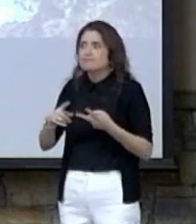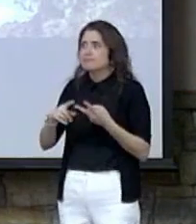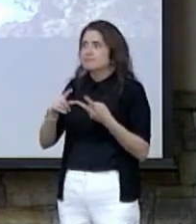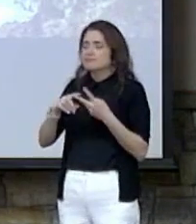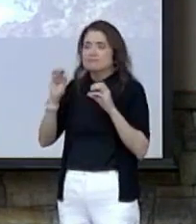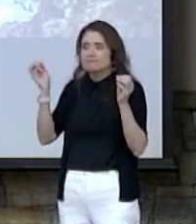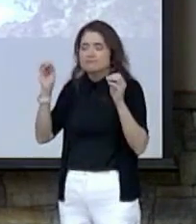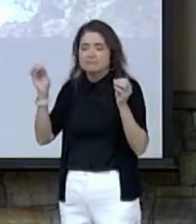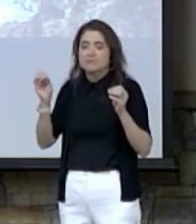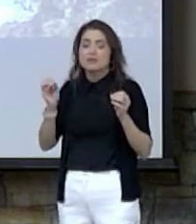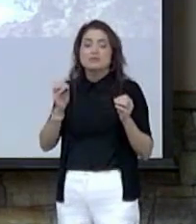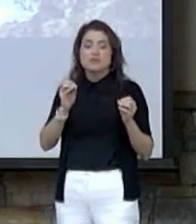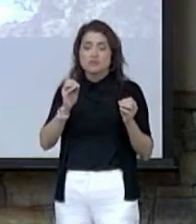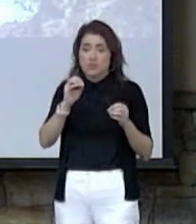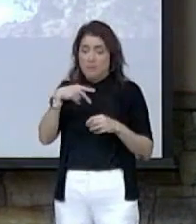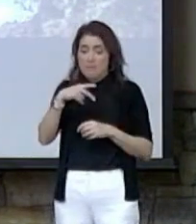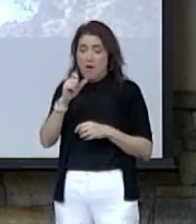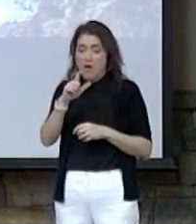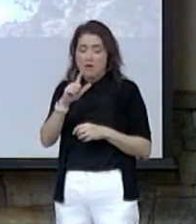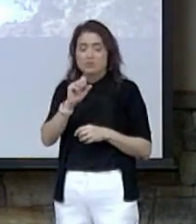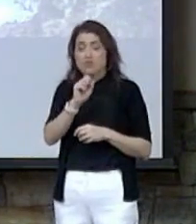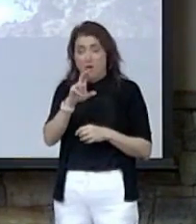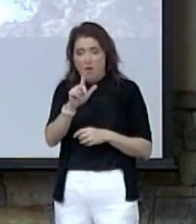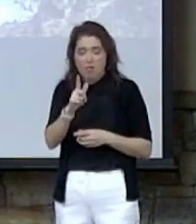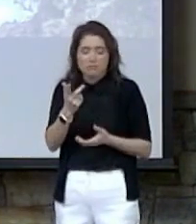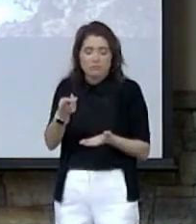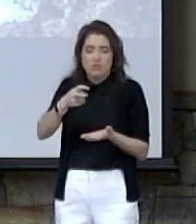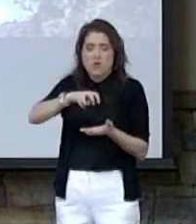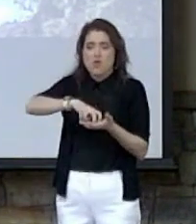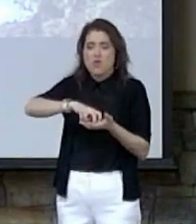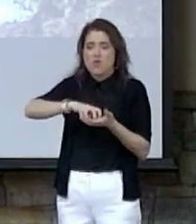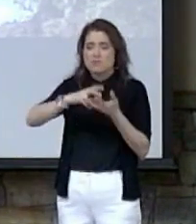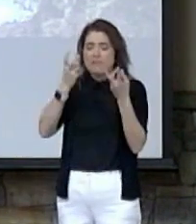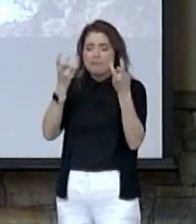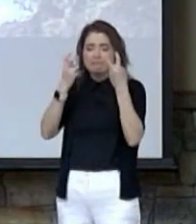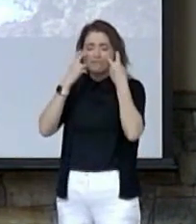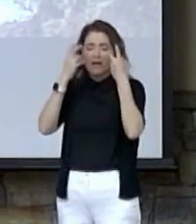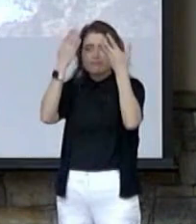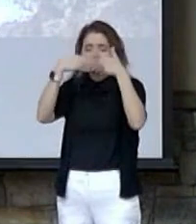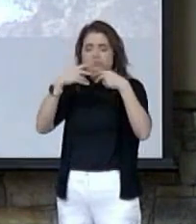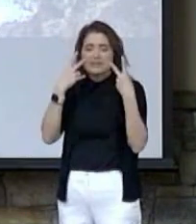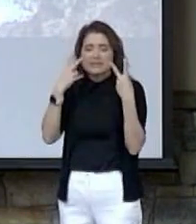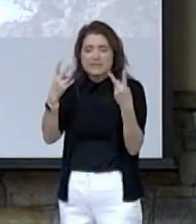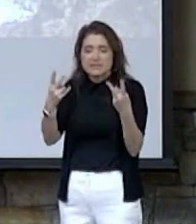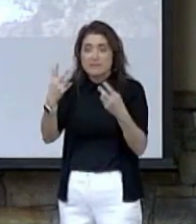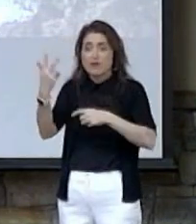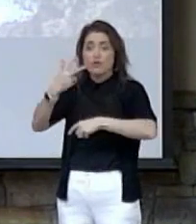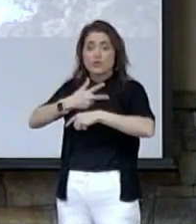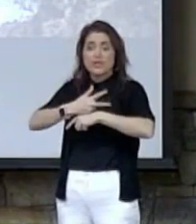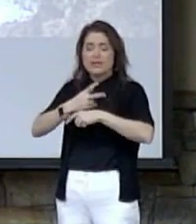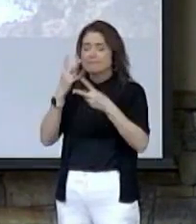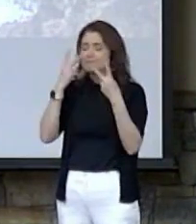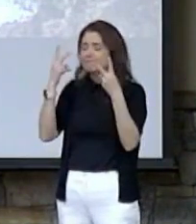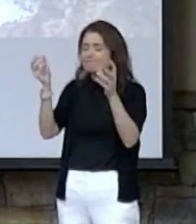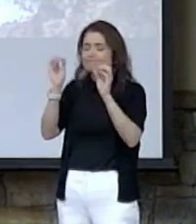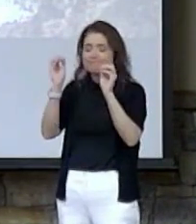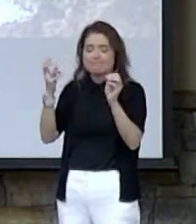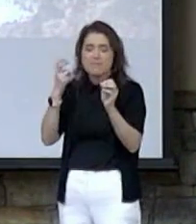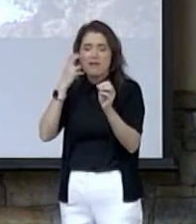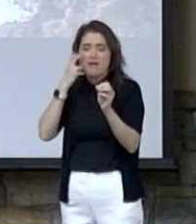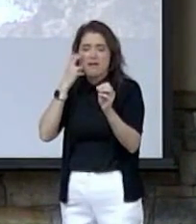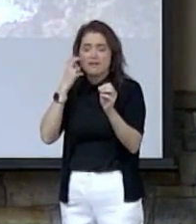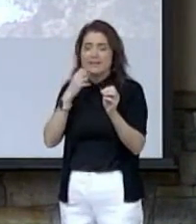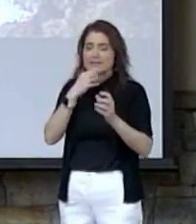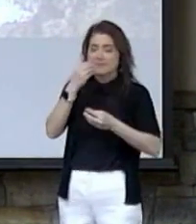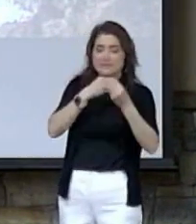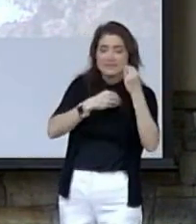he saw nothing. So they led him by the hand and brought him into Damascus, and for 3 days he was without sight and neither ate